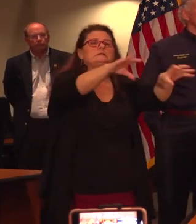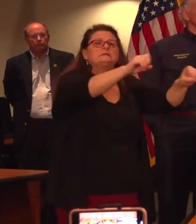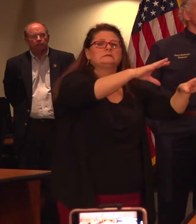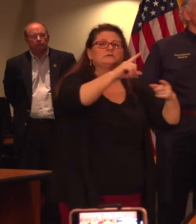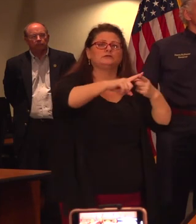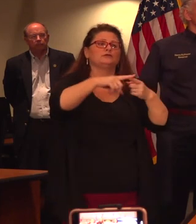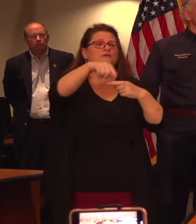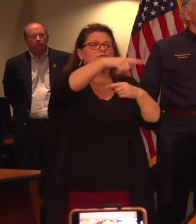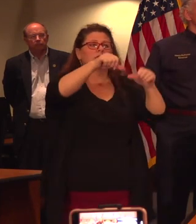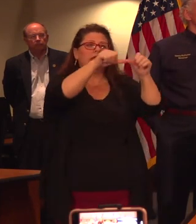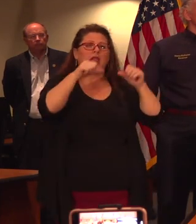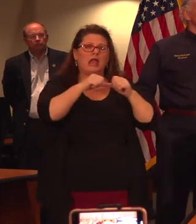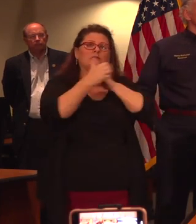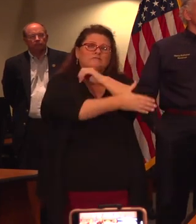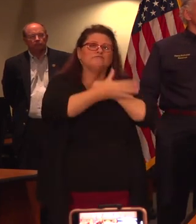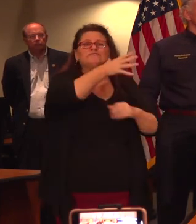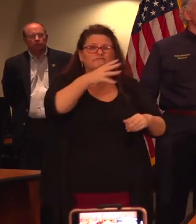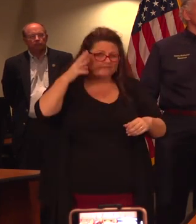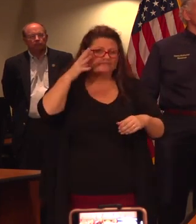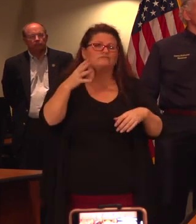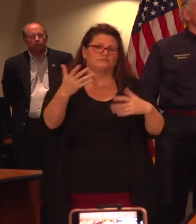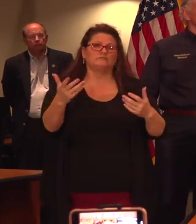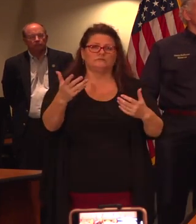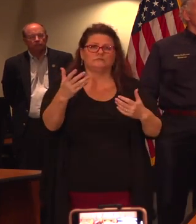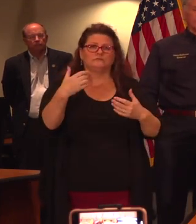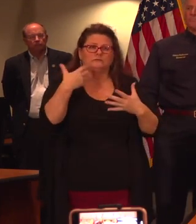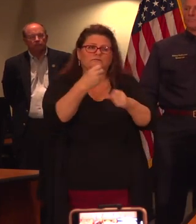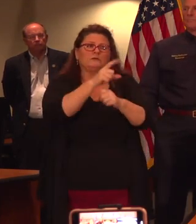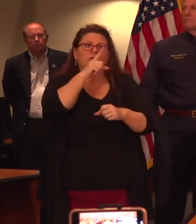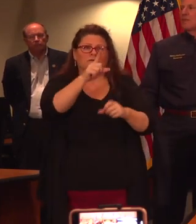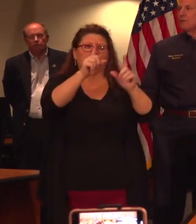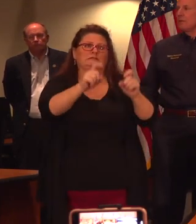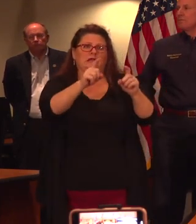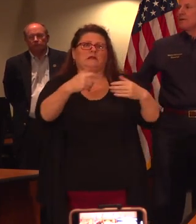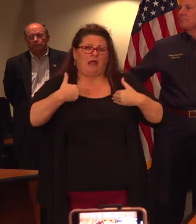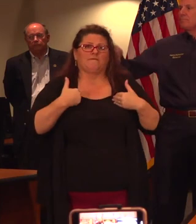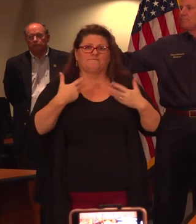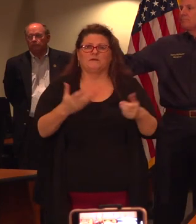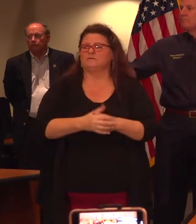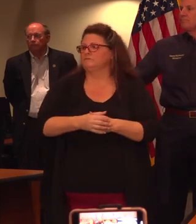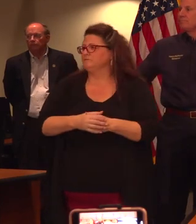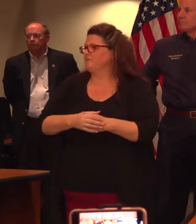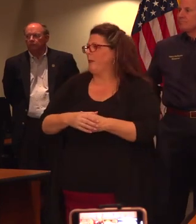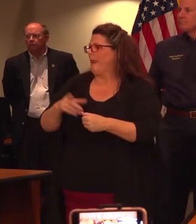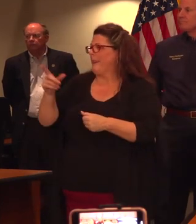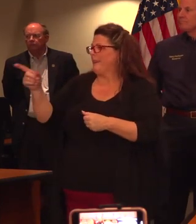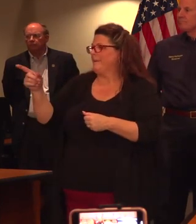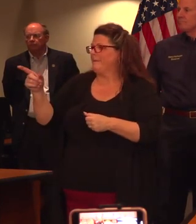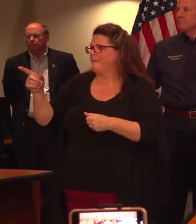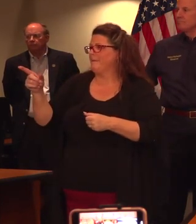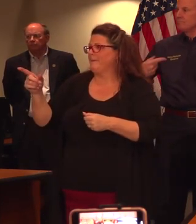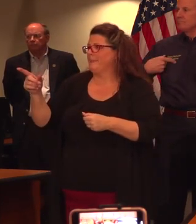areas and to look at other possibilities to make testing available. Yes, ma'am. This is for